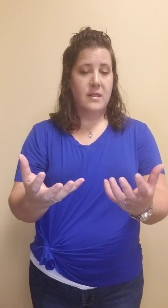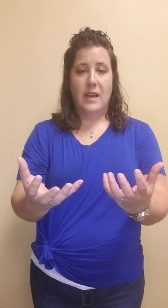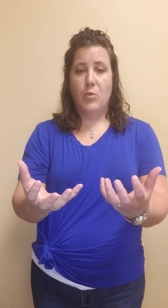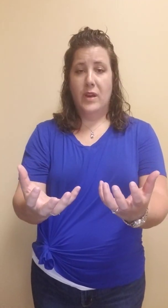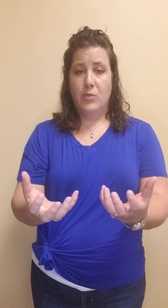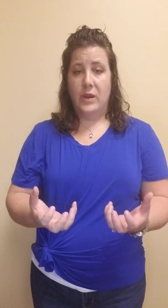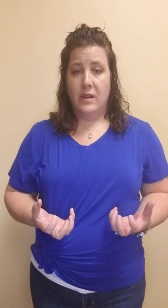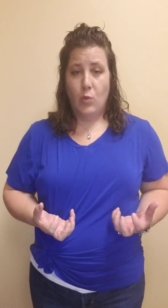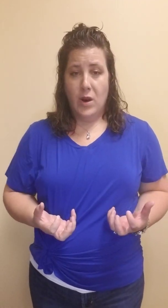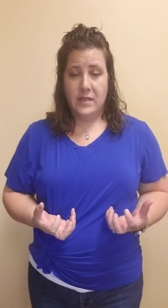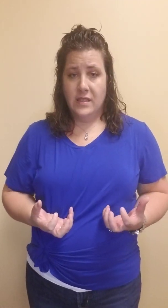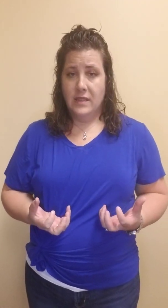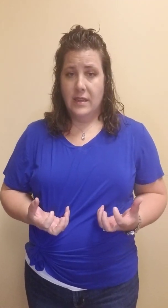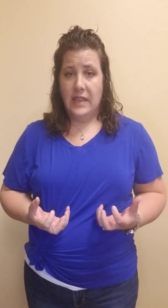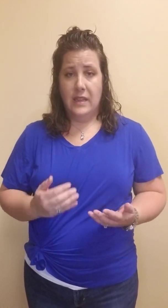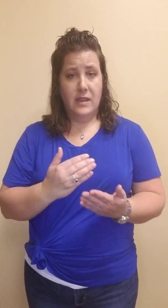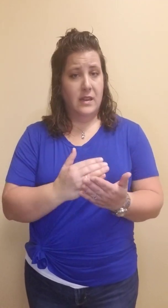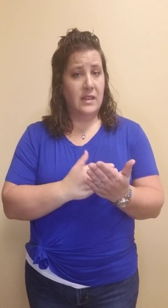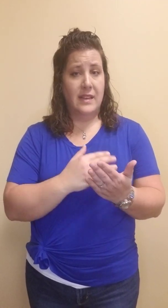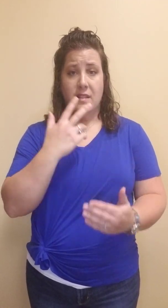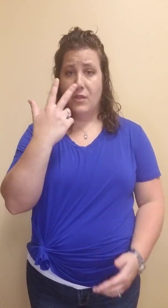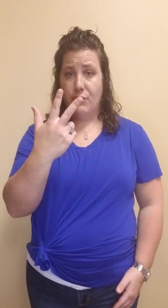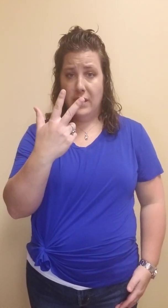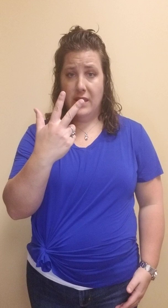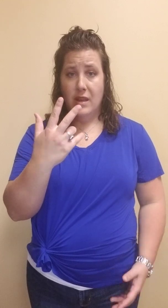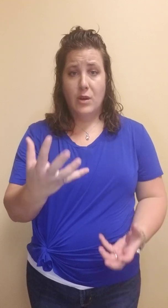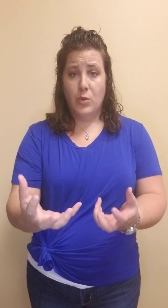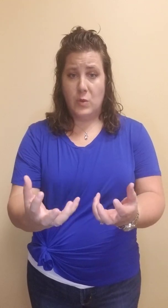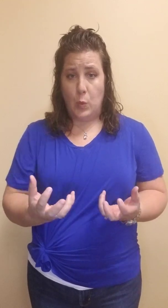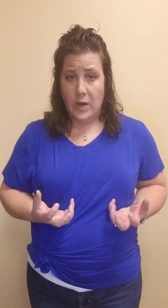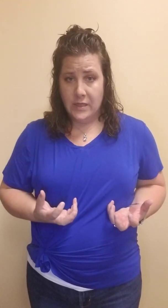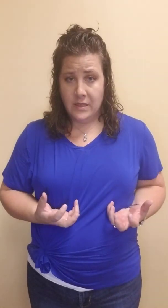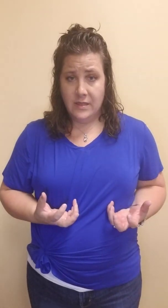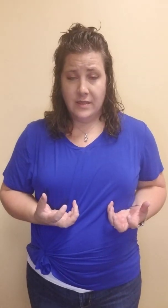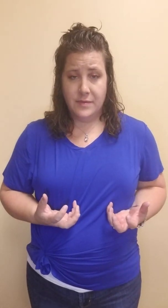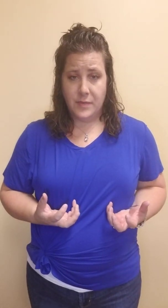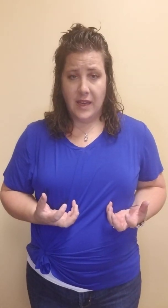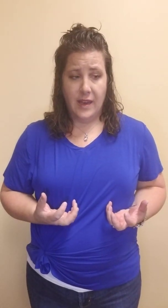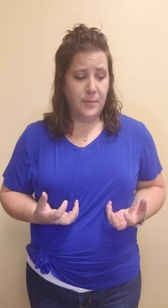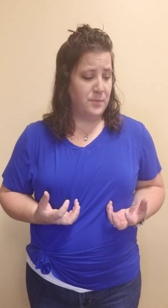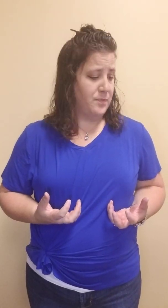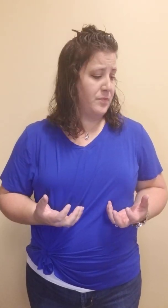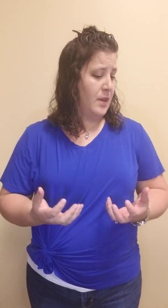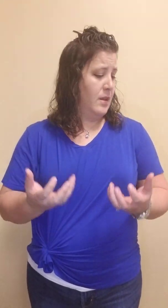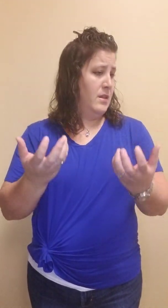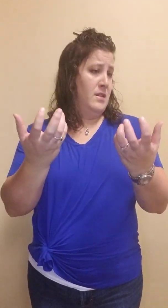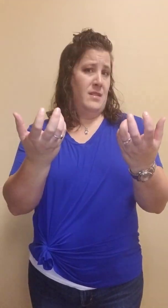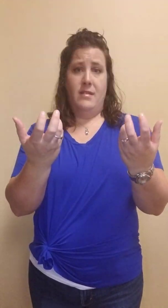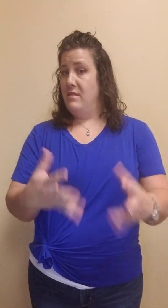Same with, we did want in lesson 3 was want, okay? Don't